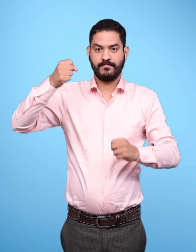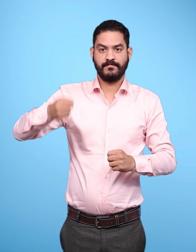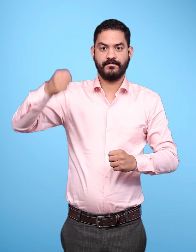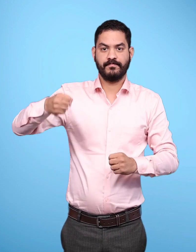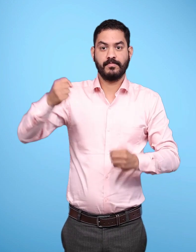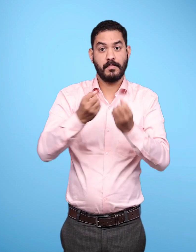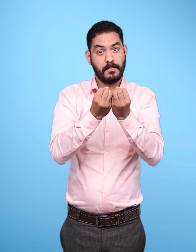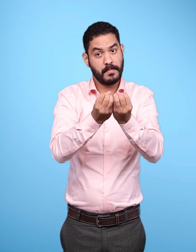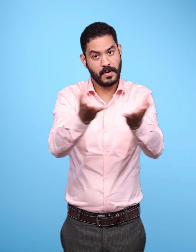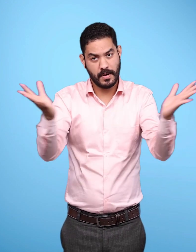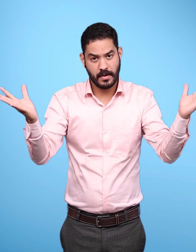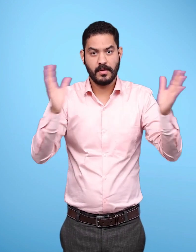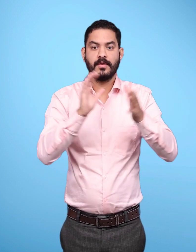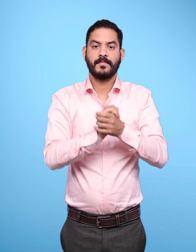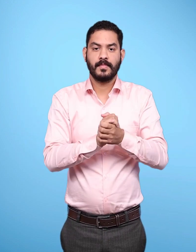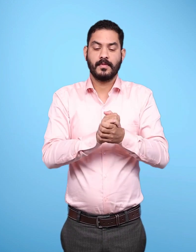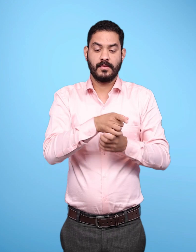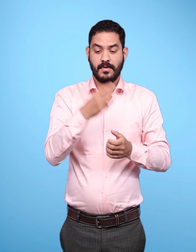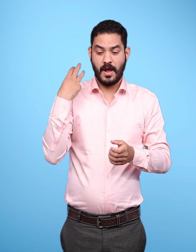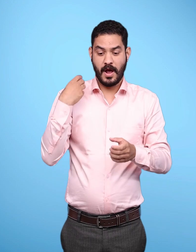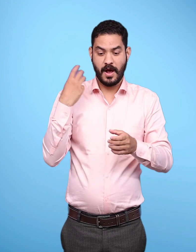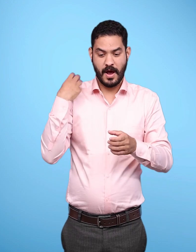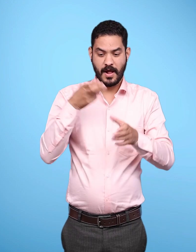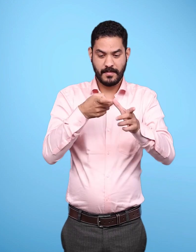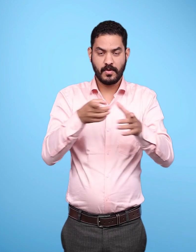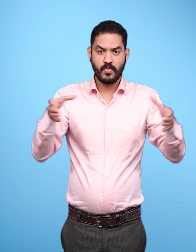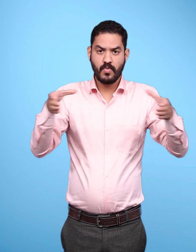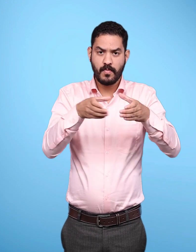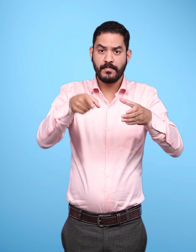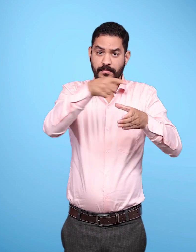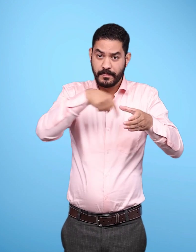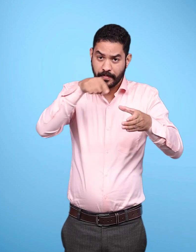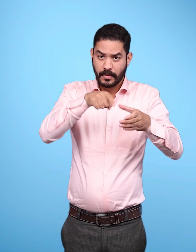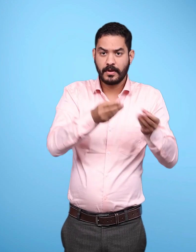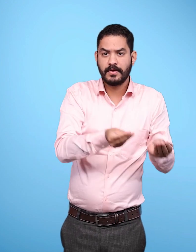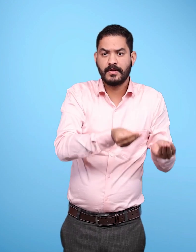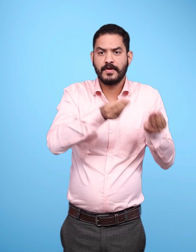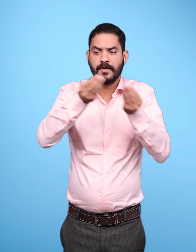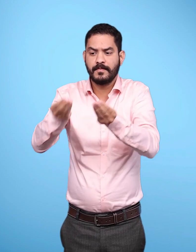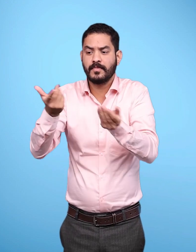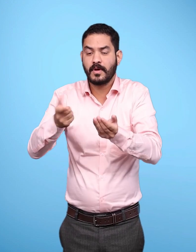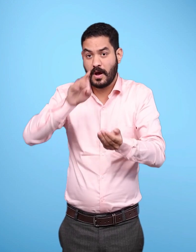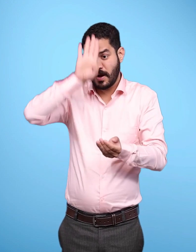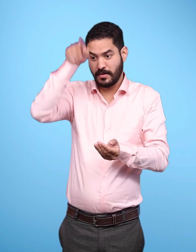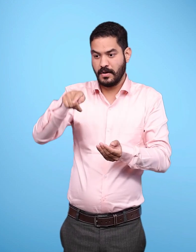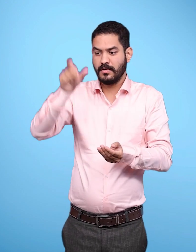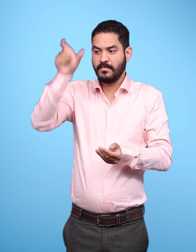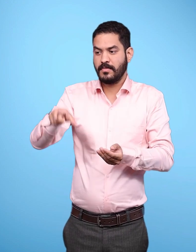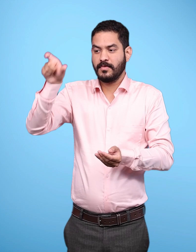and foot soldiers. Besides, there were military leaders who provided the king with troops